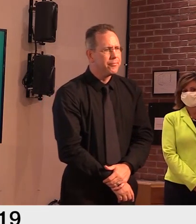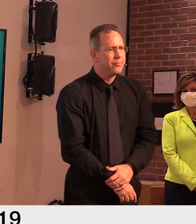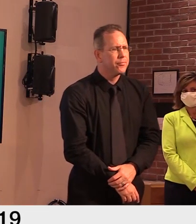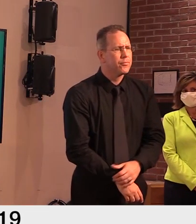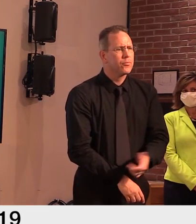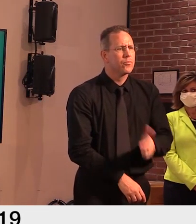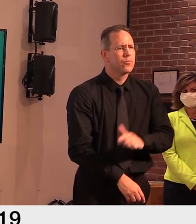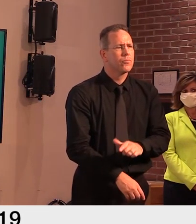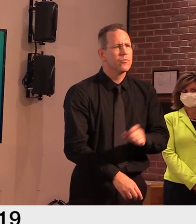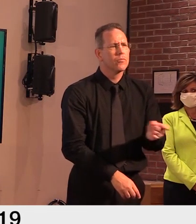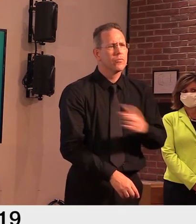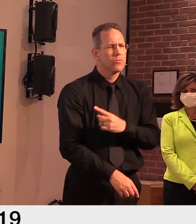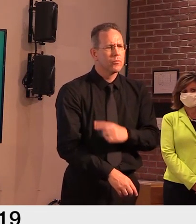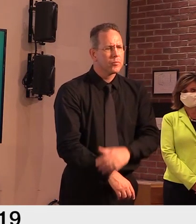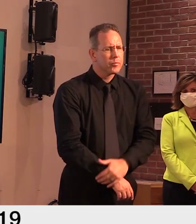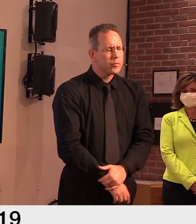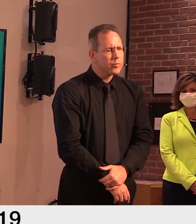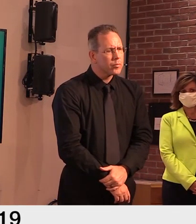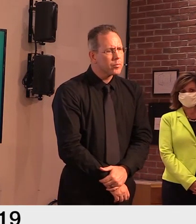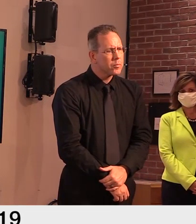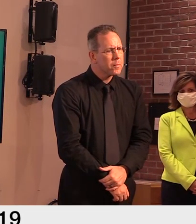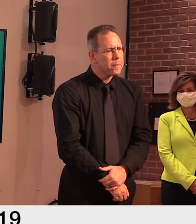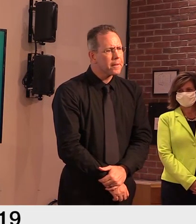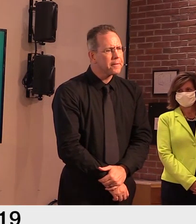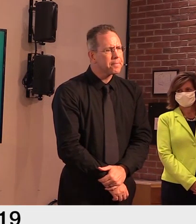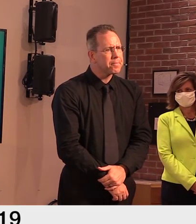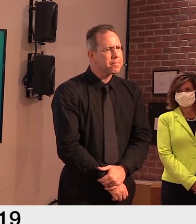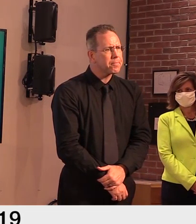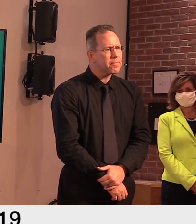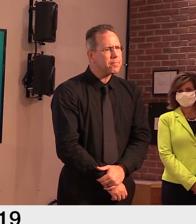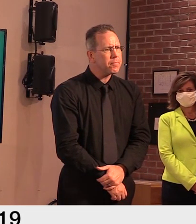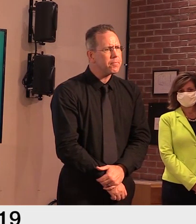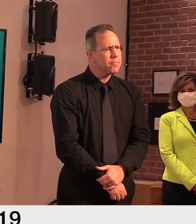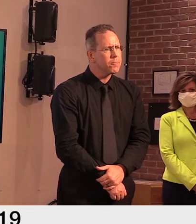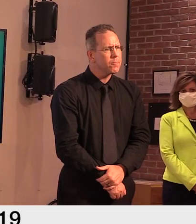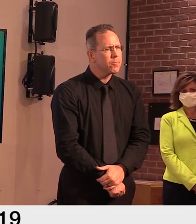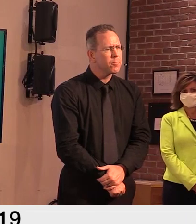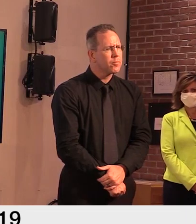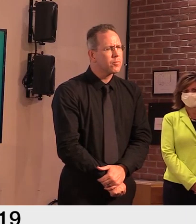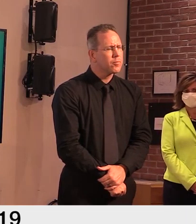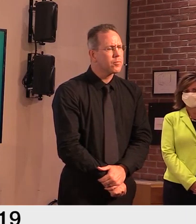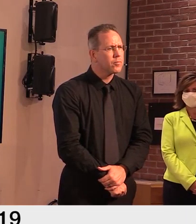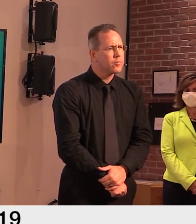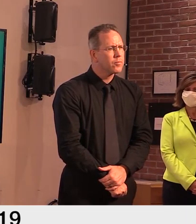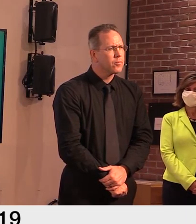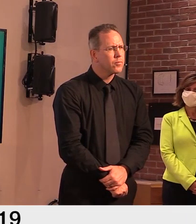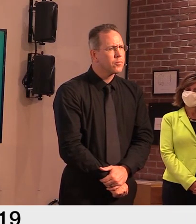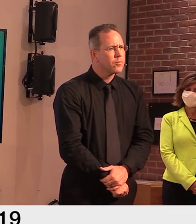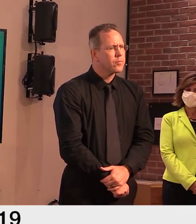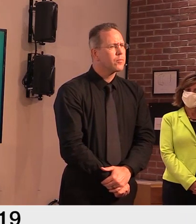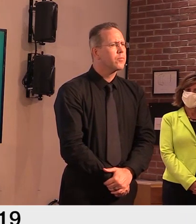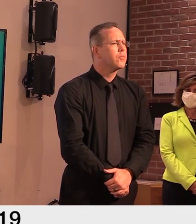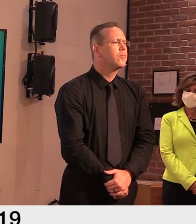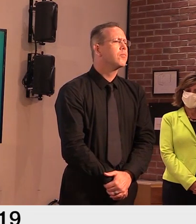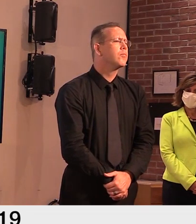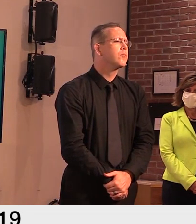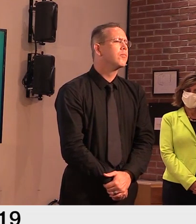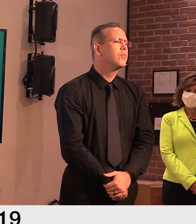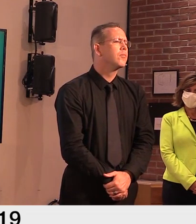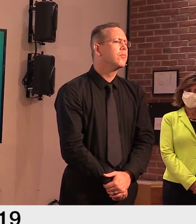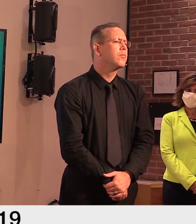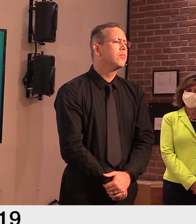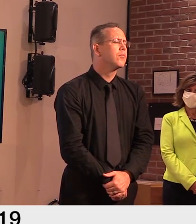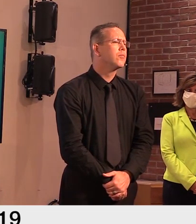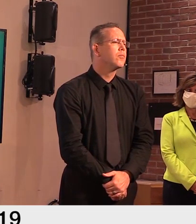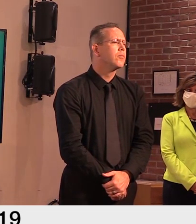Commissioner. Governor, when we were talking about history, as I'm sure you know, Wednesday was Bunker Hill